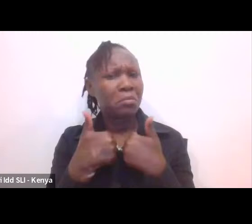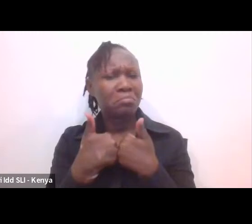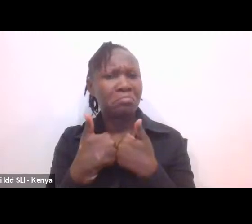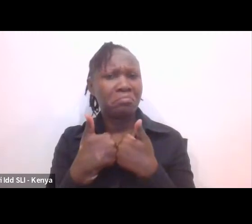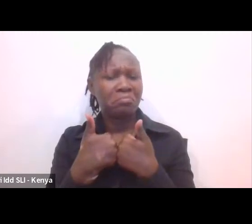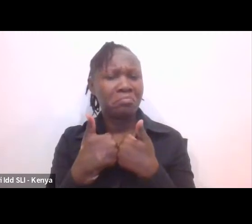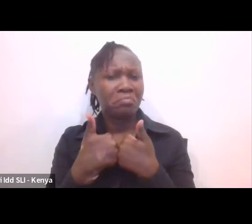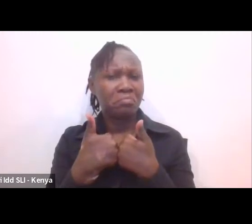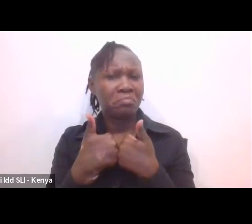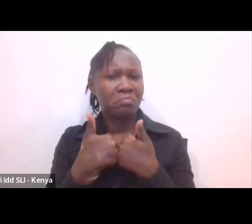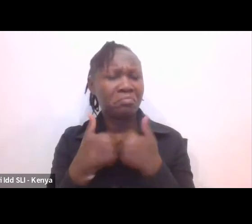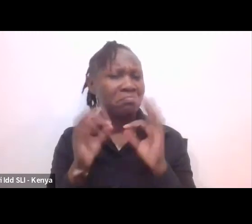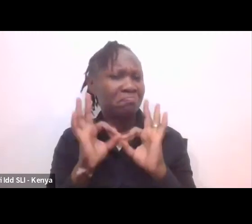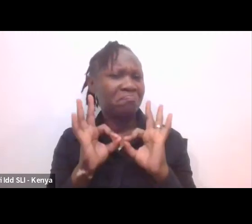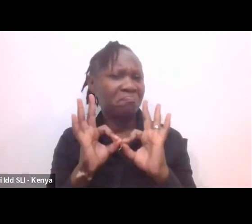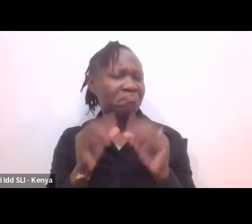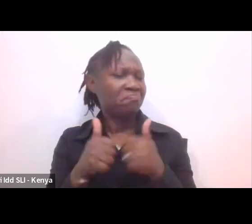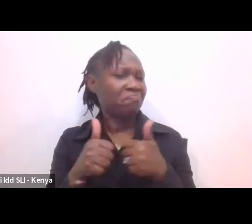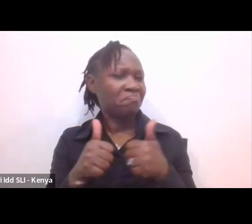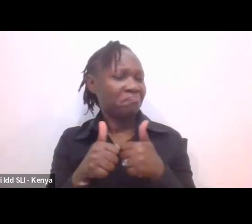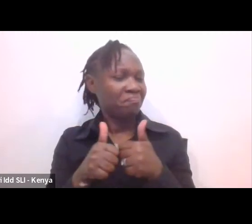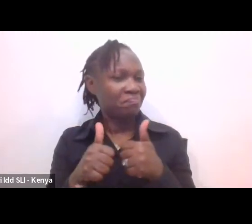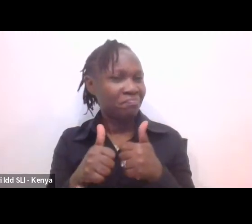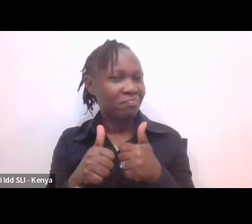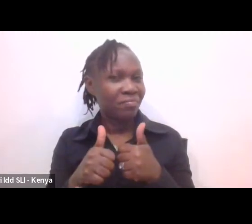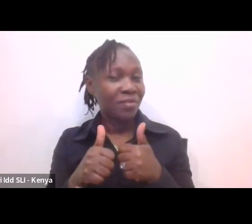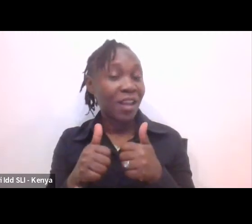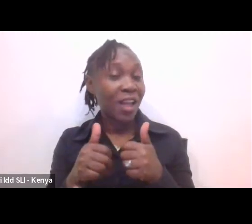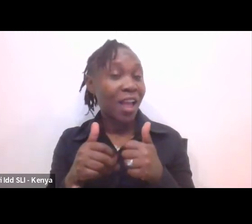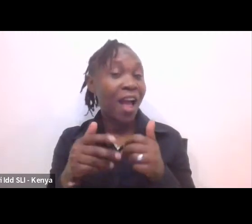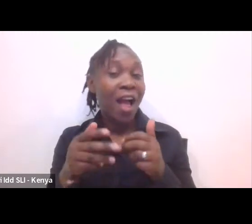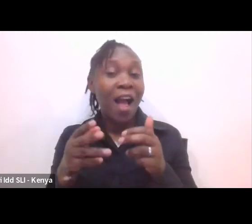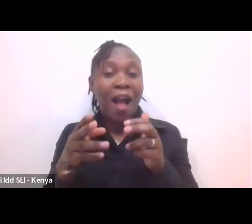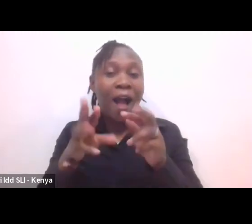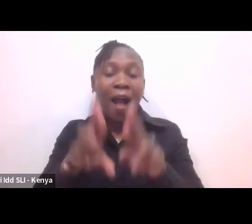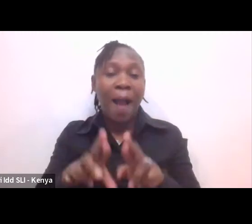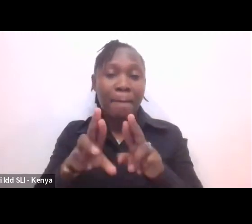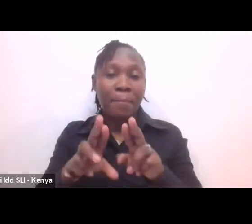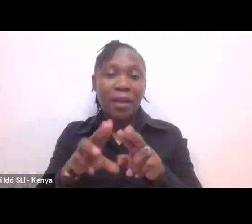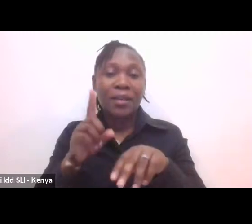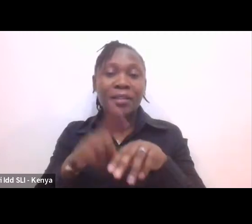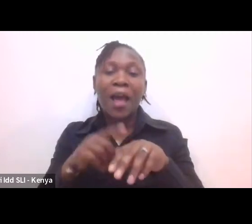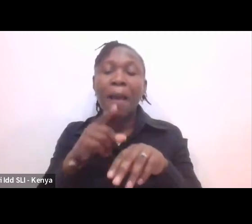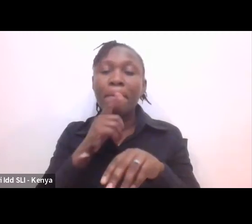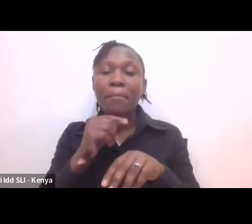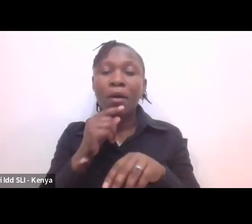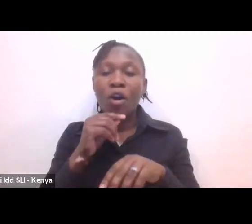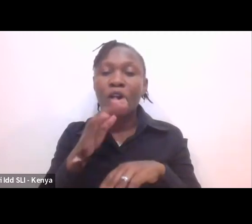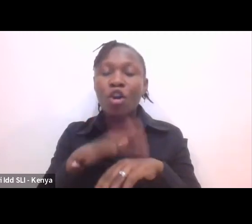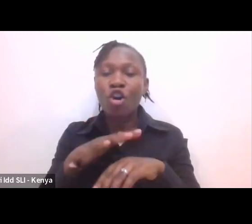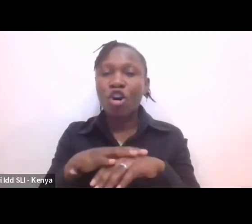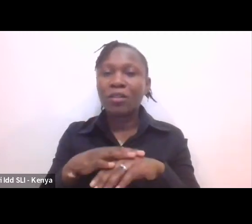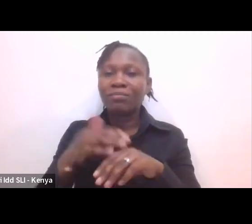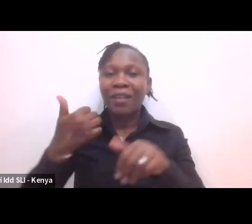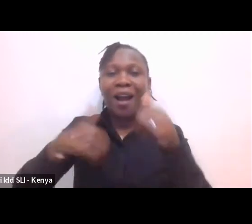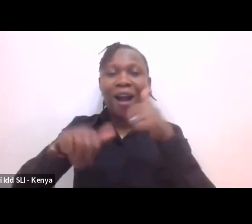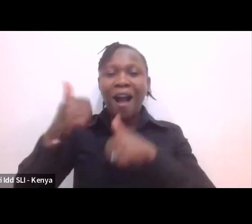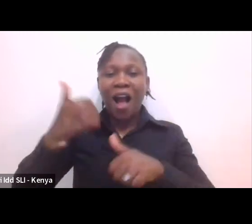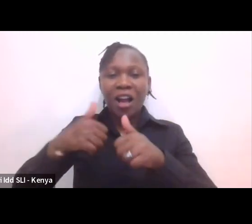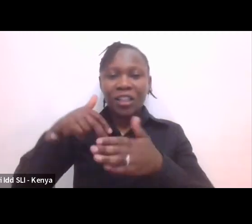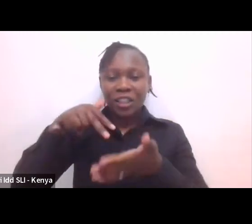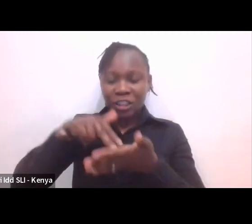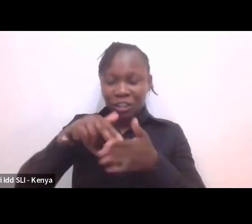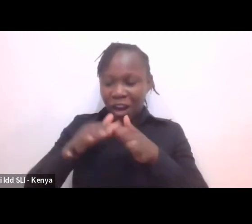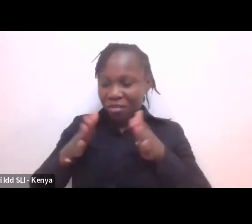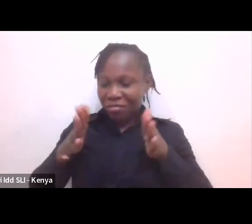His peers admired his performance on stage, and through it, he at last gained